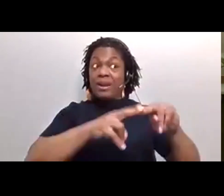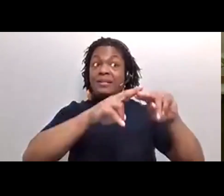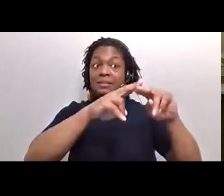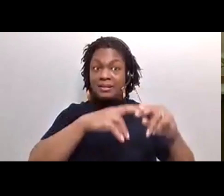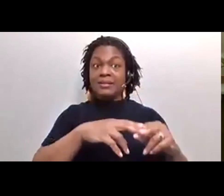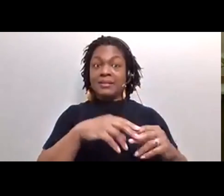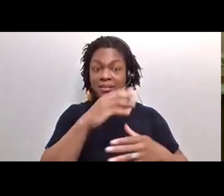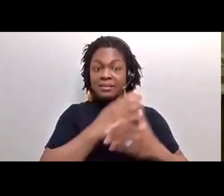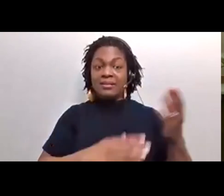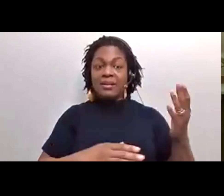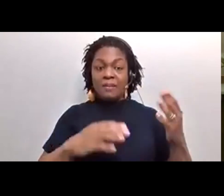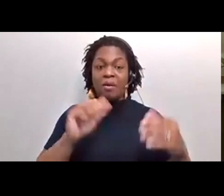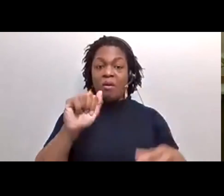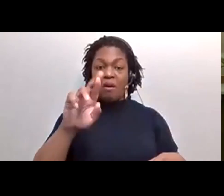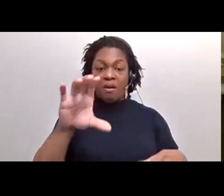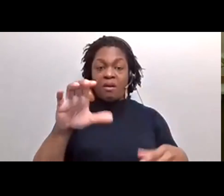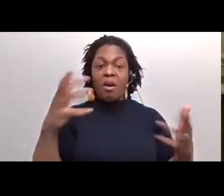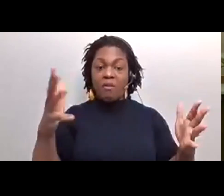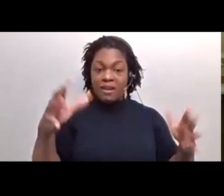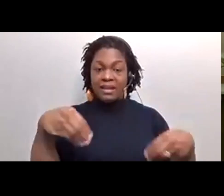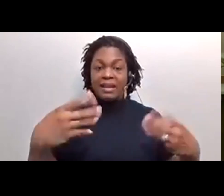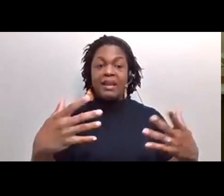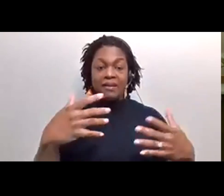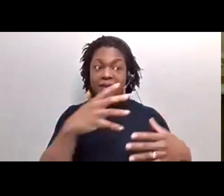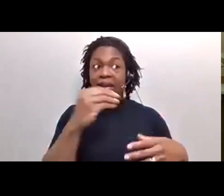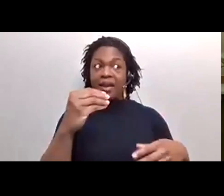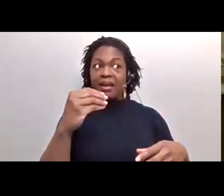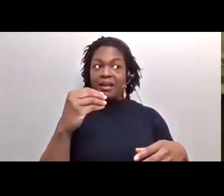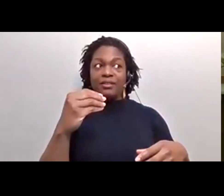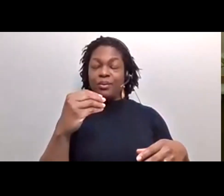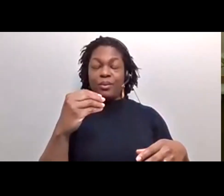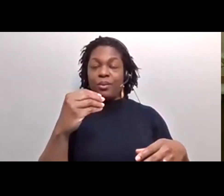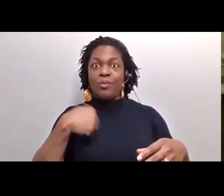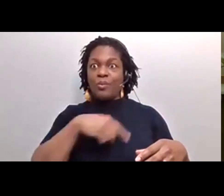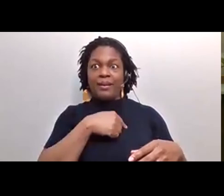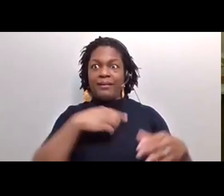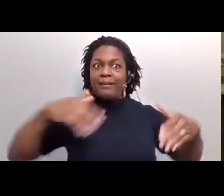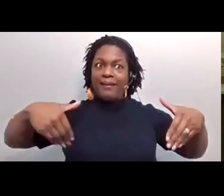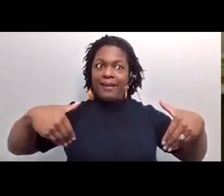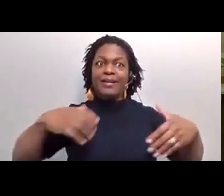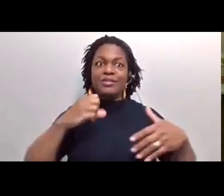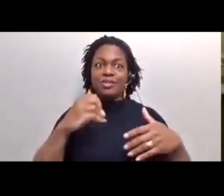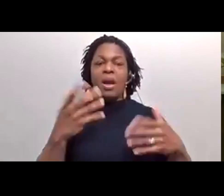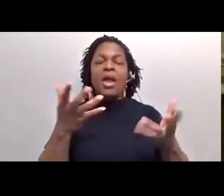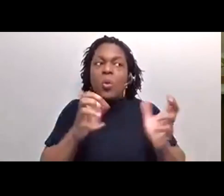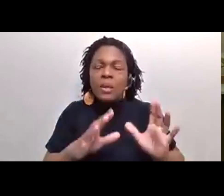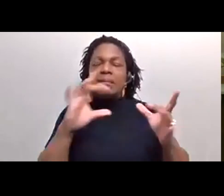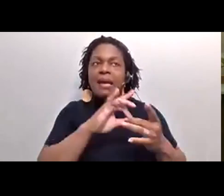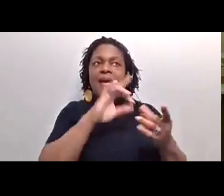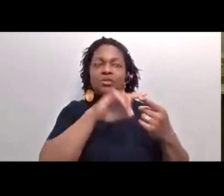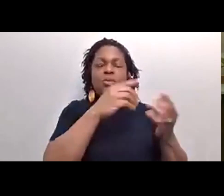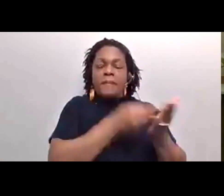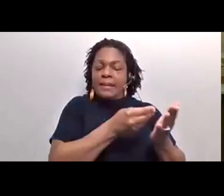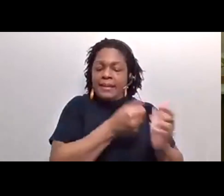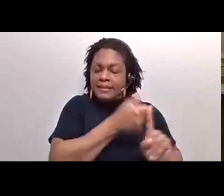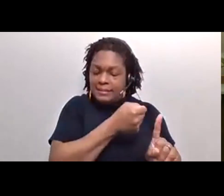because we gave the raises knowing that this was coming, and now it's not coming. So I don't want to tie it to the money. If we could just say, you